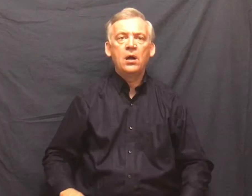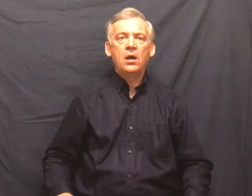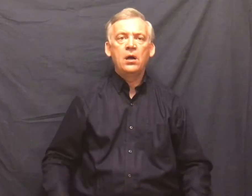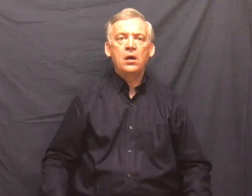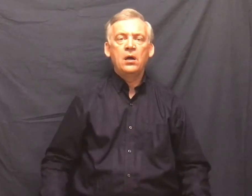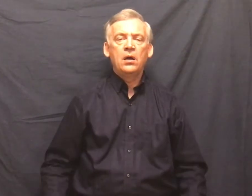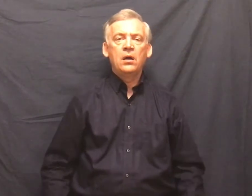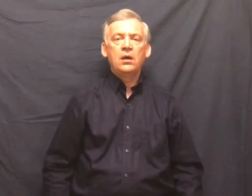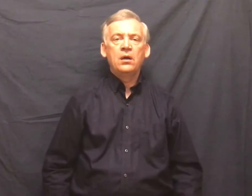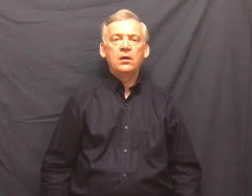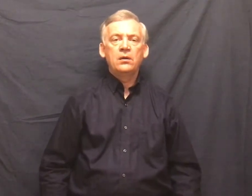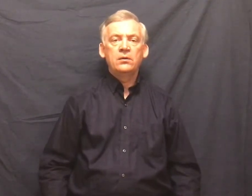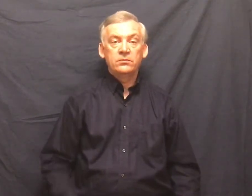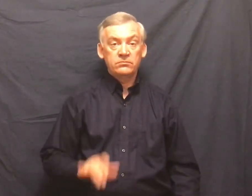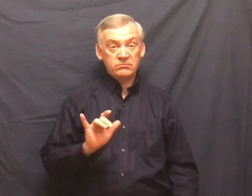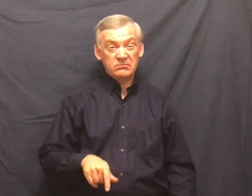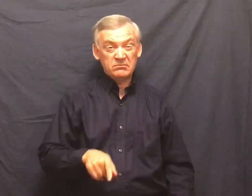The heron stood in the shallows,